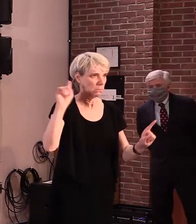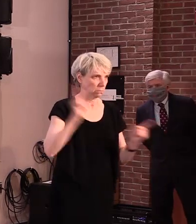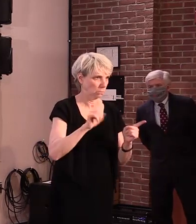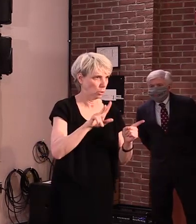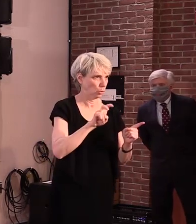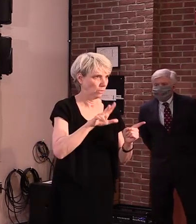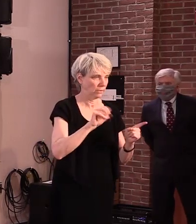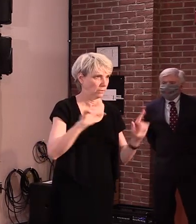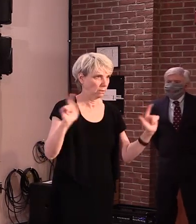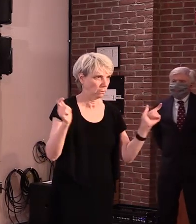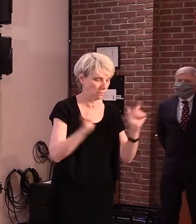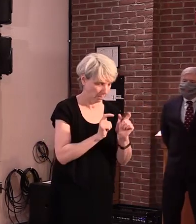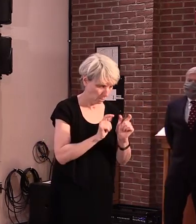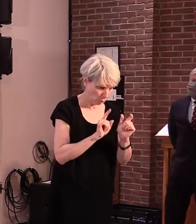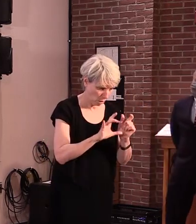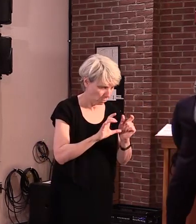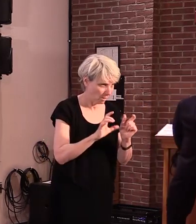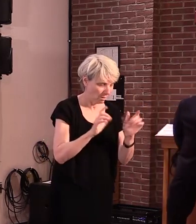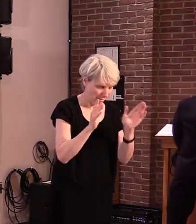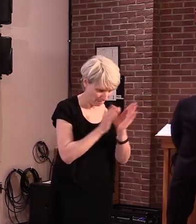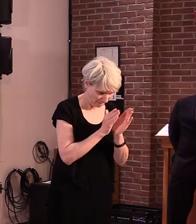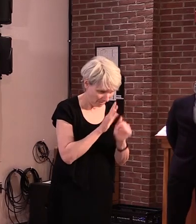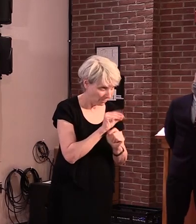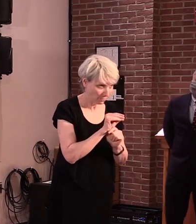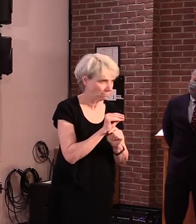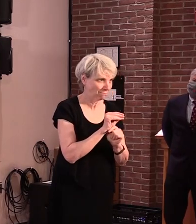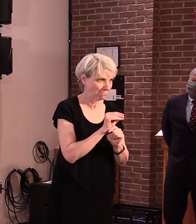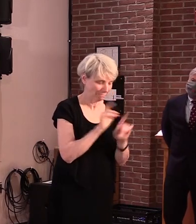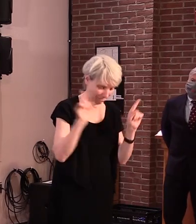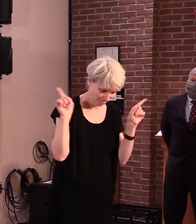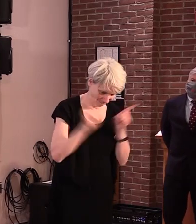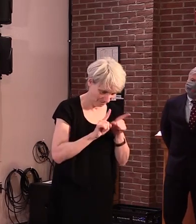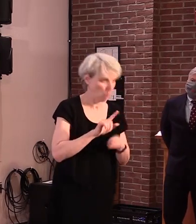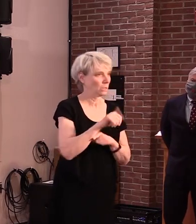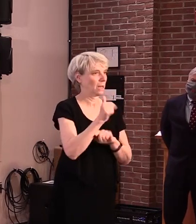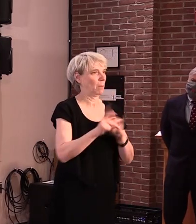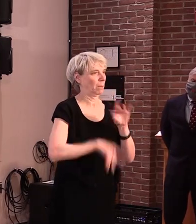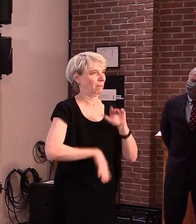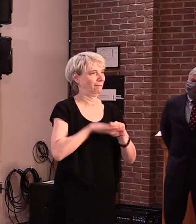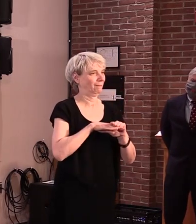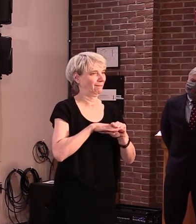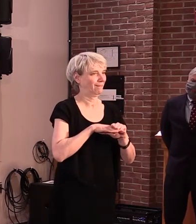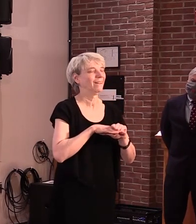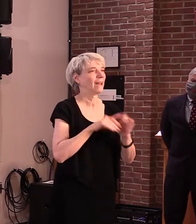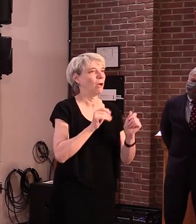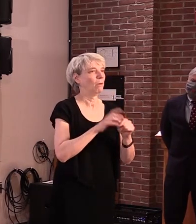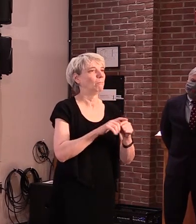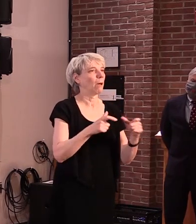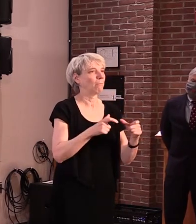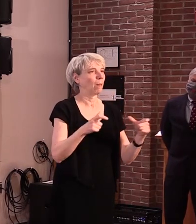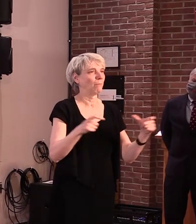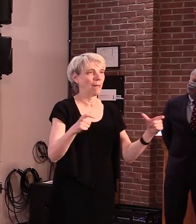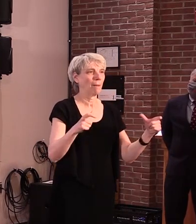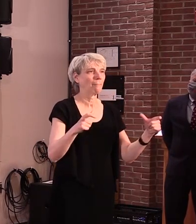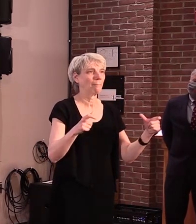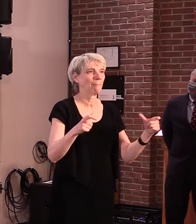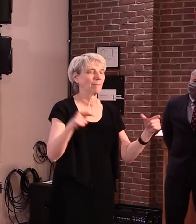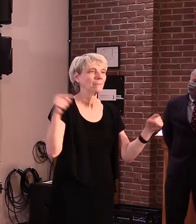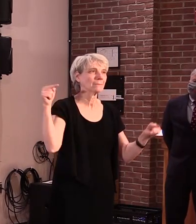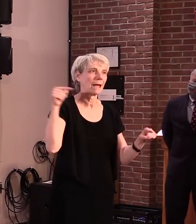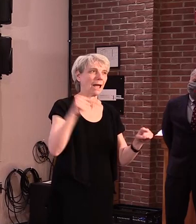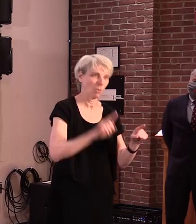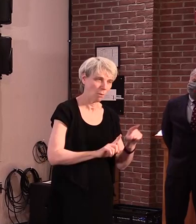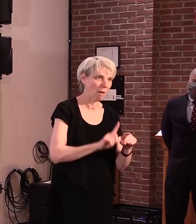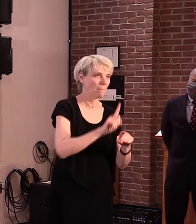of 100 down to 50-50, and now we're down to 10. Now we're moving in the other direction, so we want to increase the